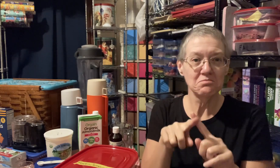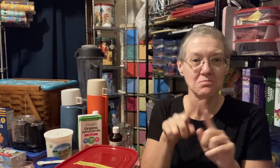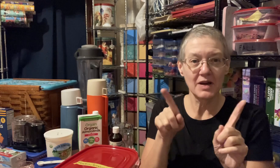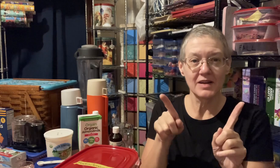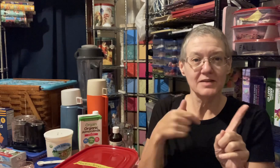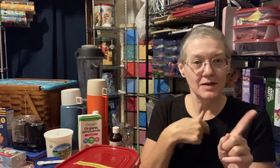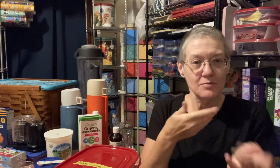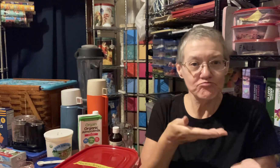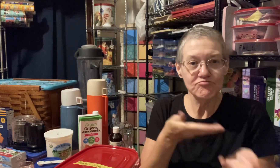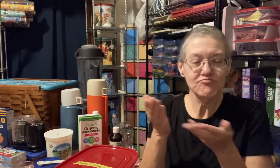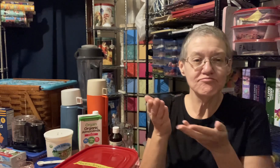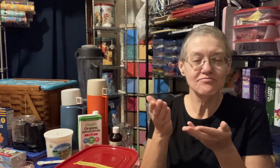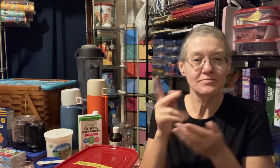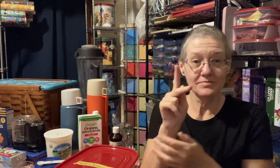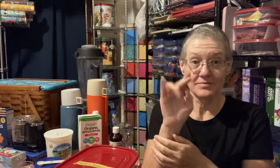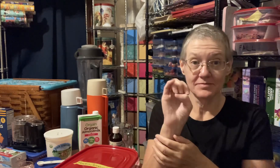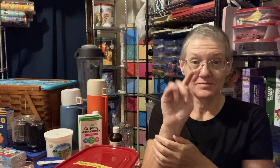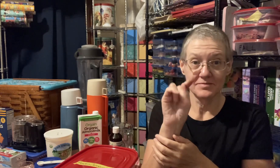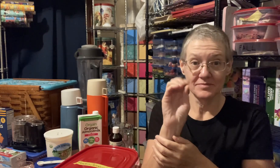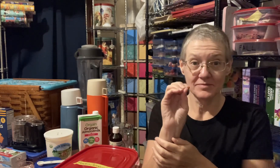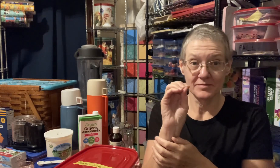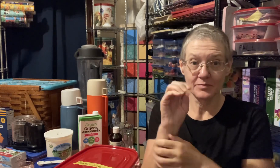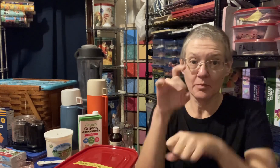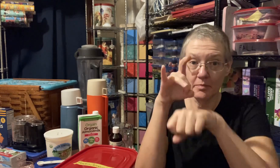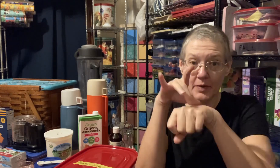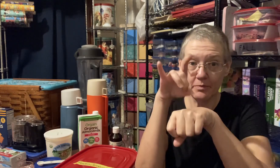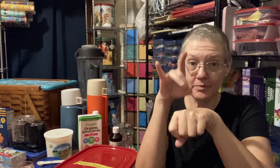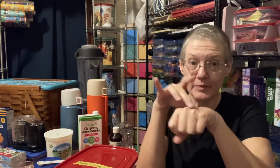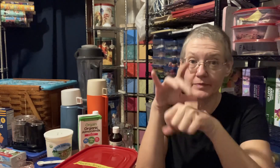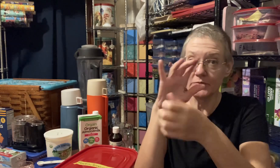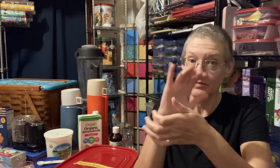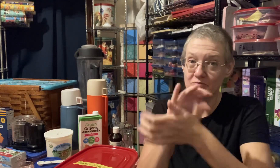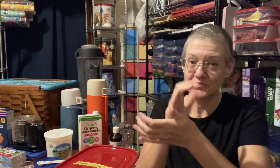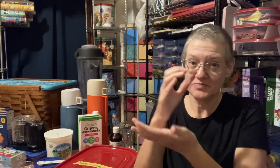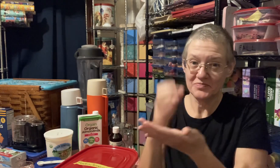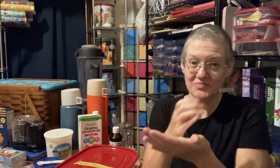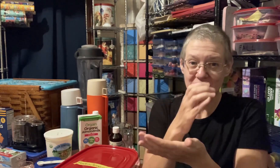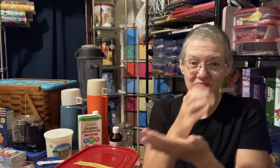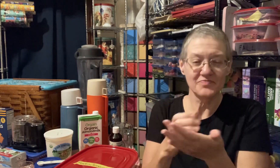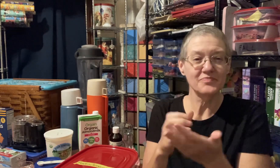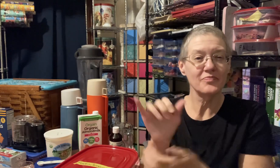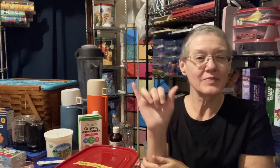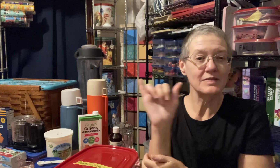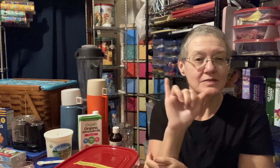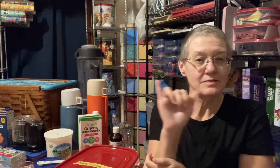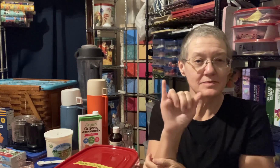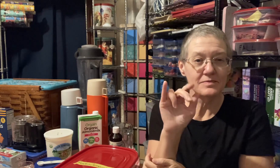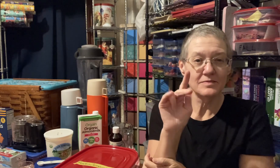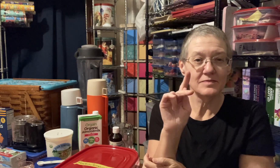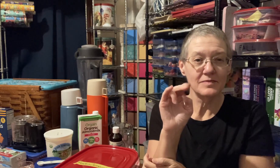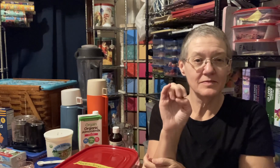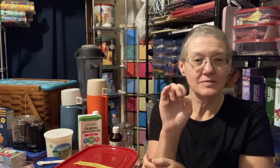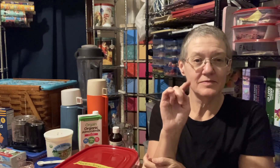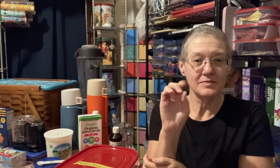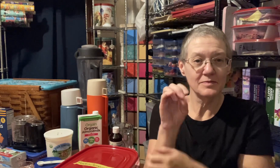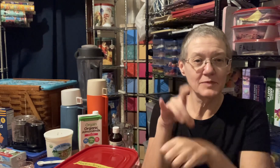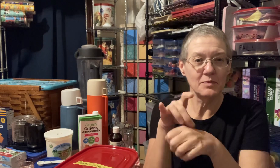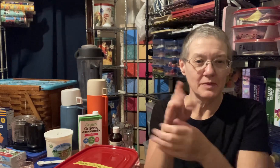but I'm going to be bringing keto pumpkin cheesecakes. It's the same concept